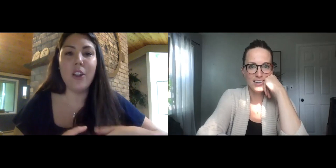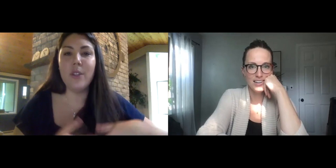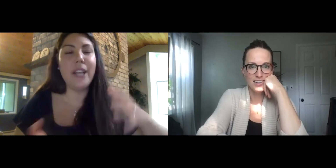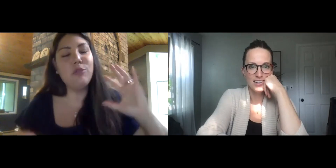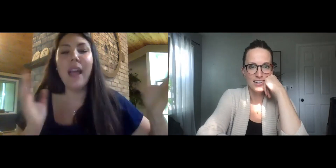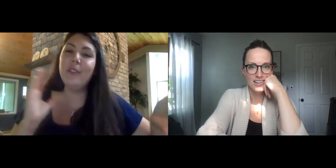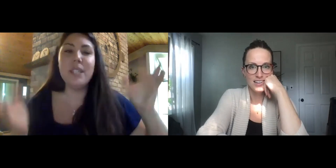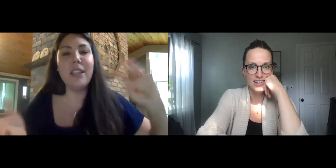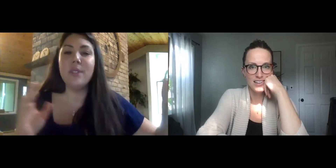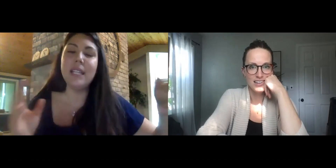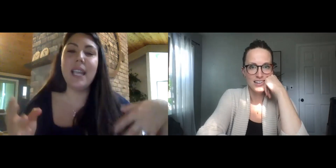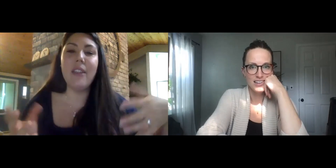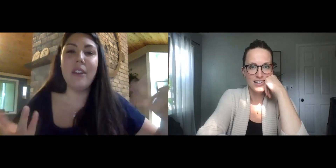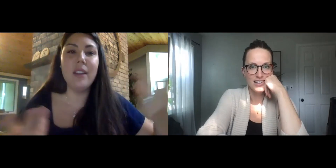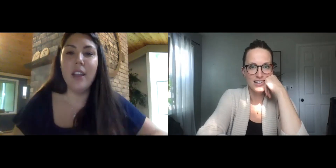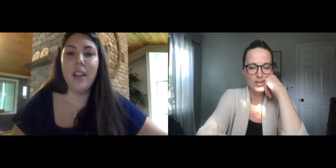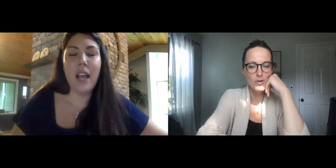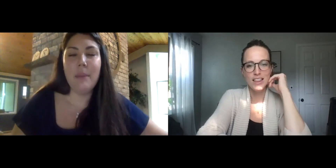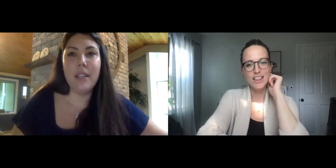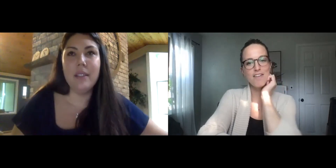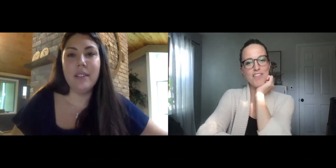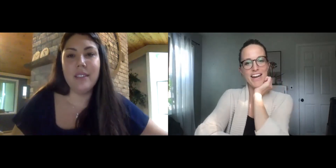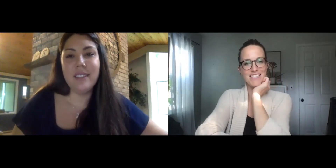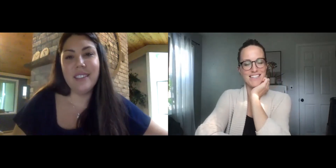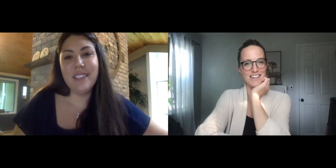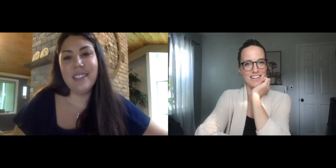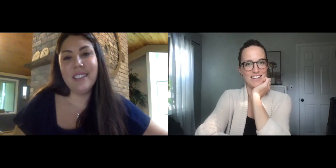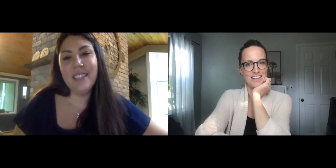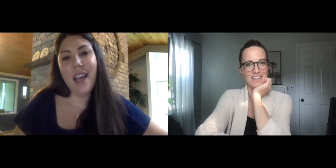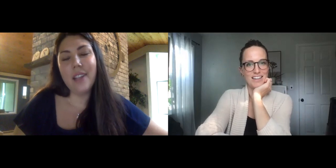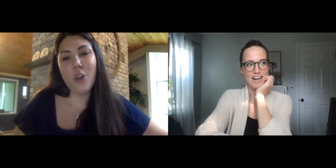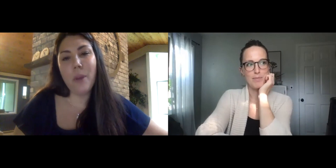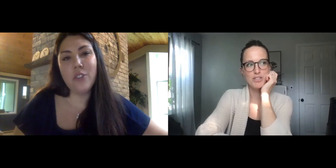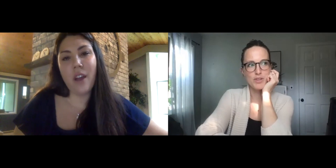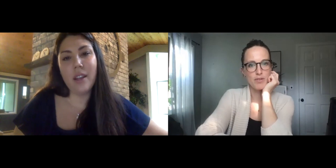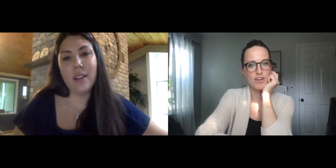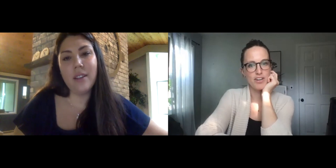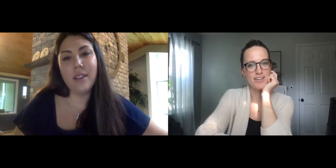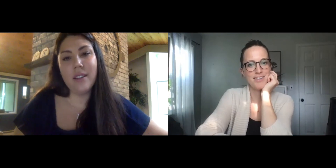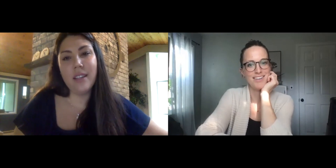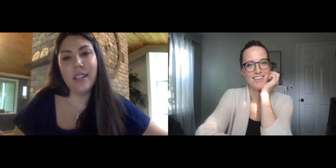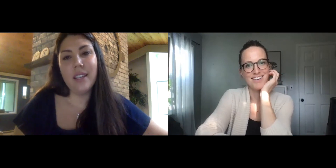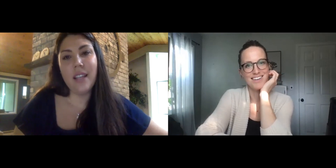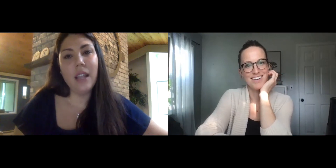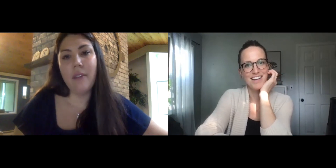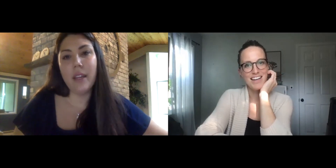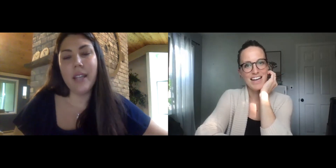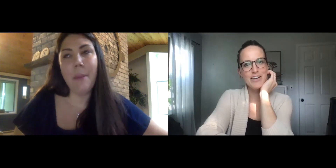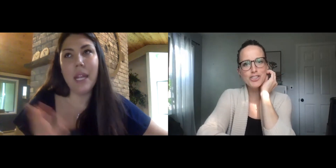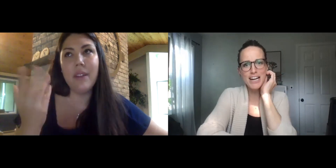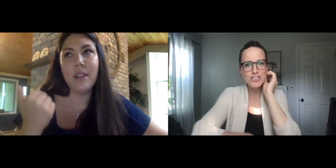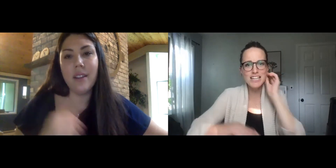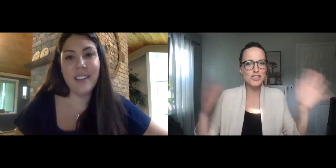fun. You dance around, you sing, you sign together. And I love that idea. Yeah, it's so much fun. Do that with her. I love it.